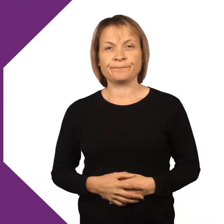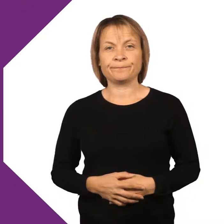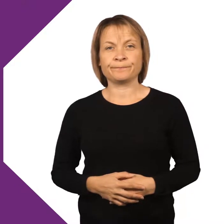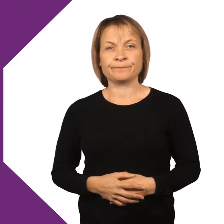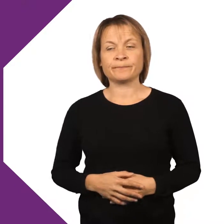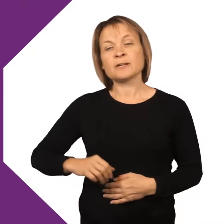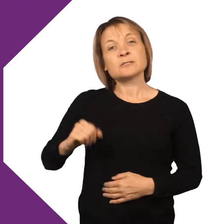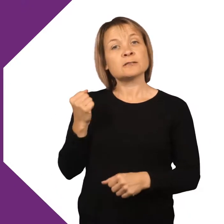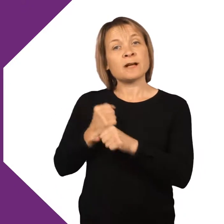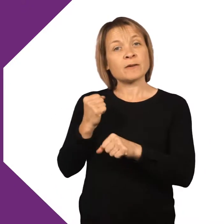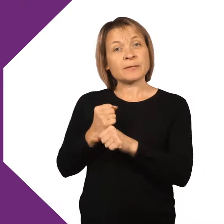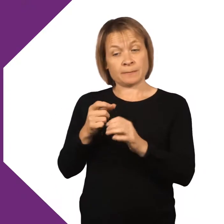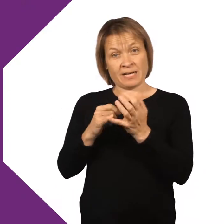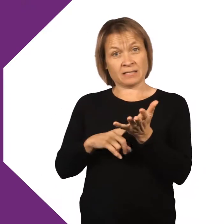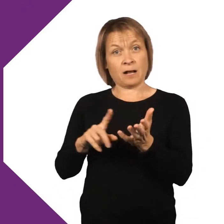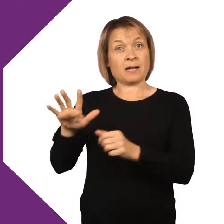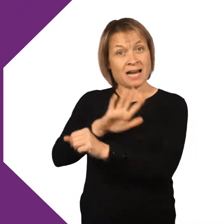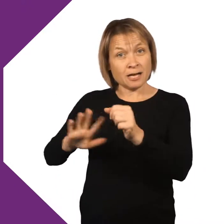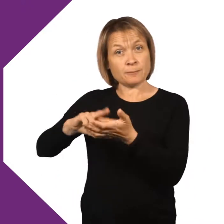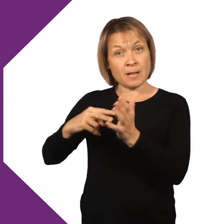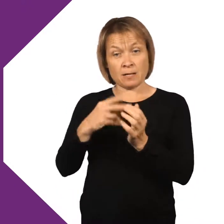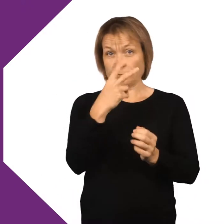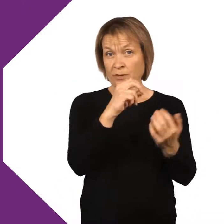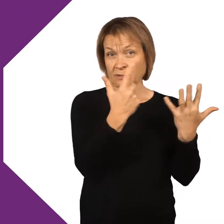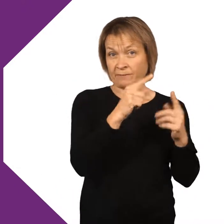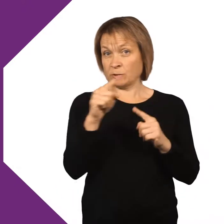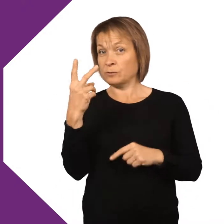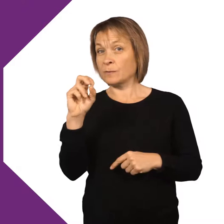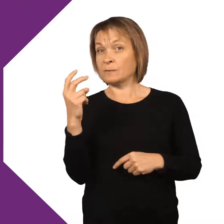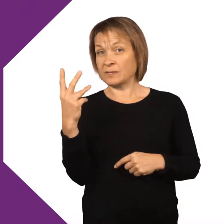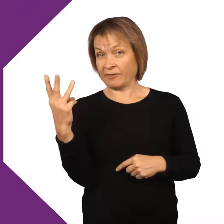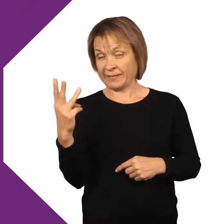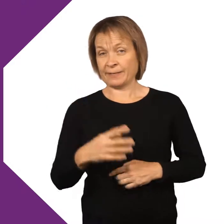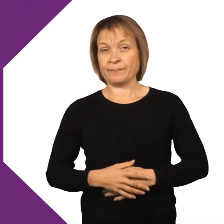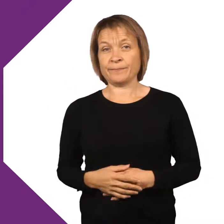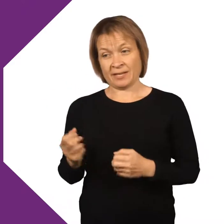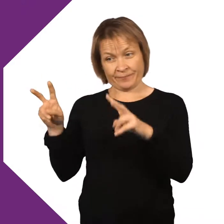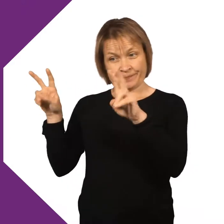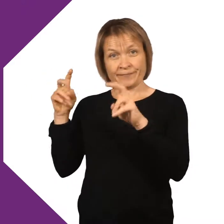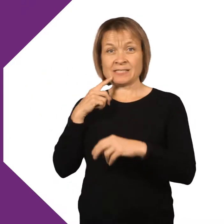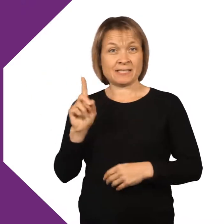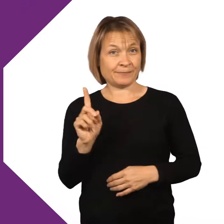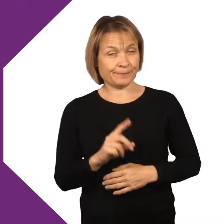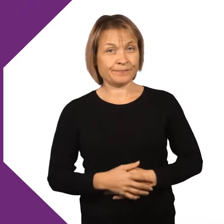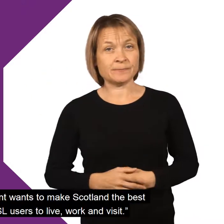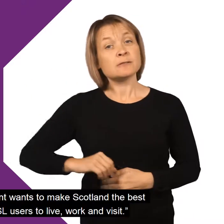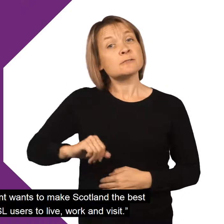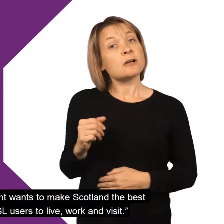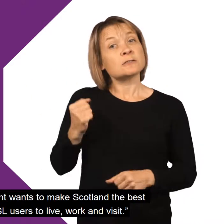Scottish Government BSL National Plan 2017-2023 The